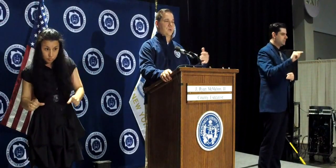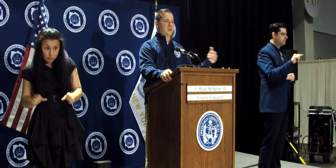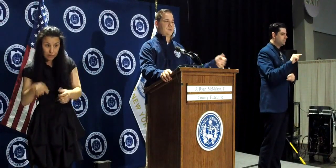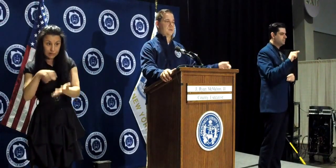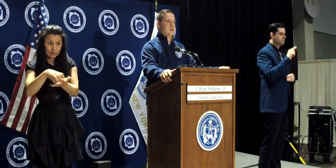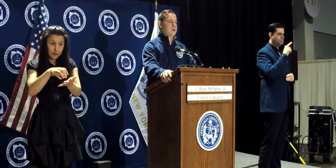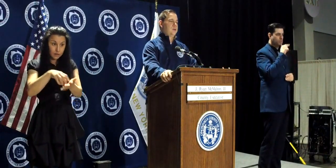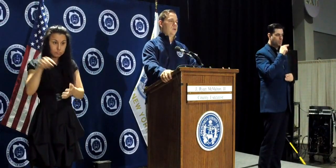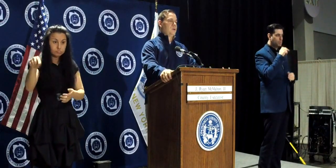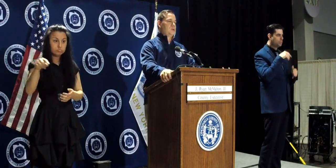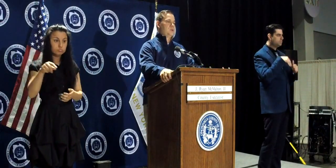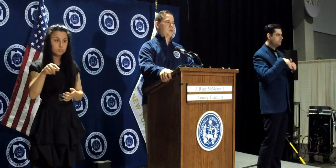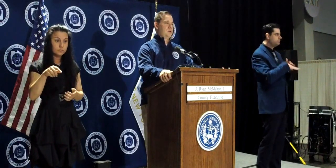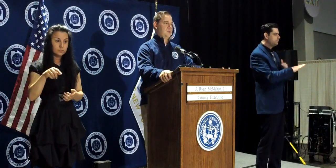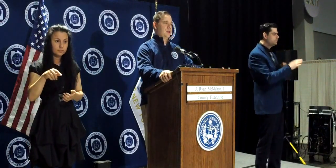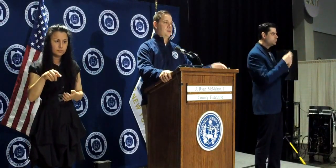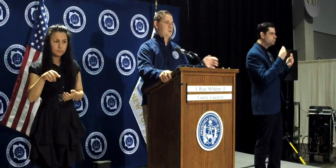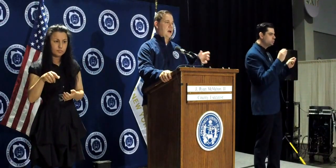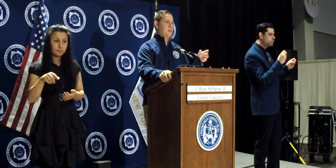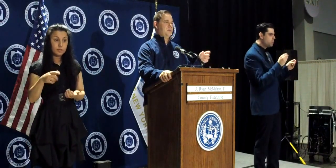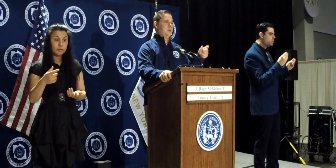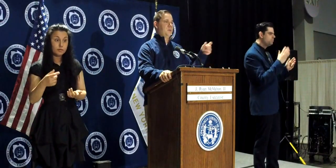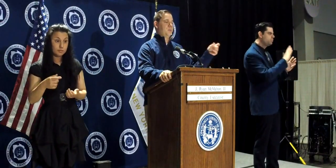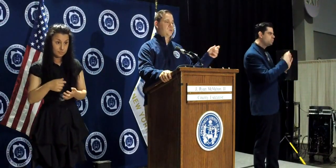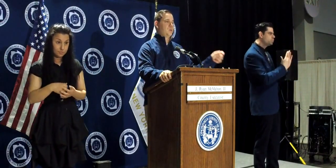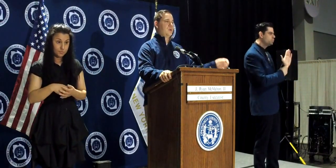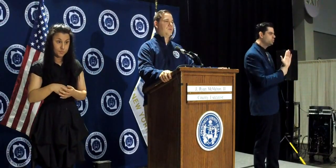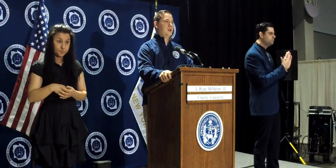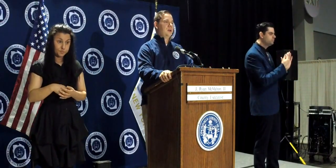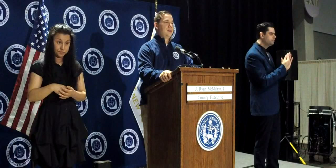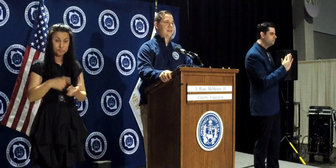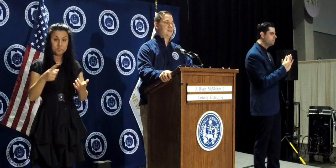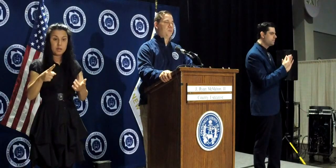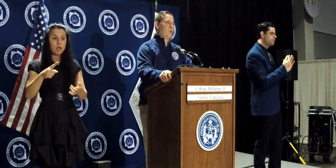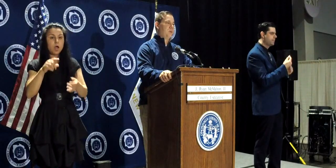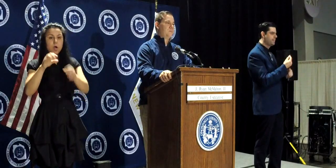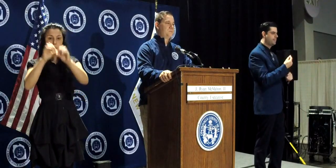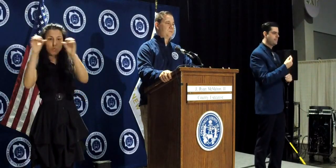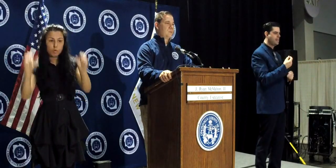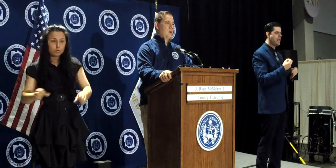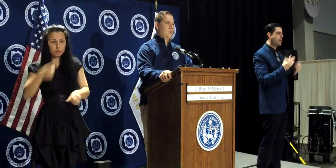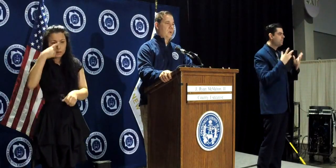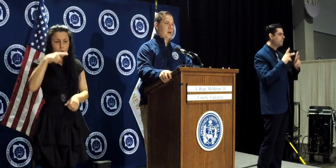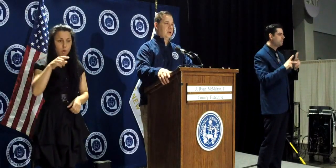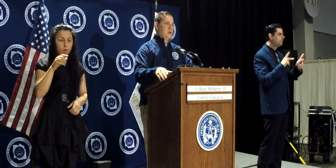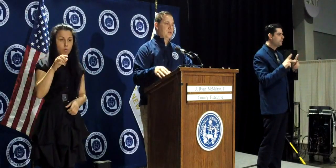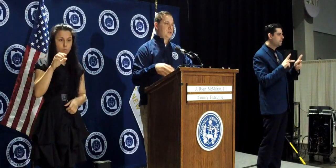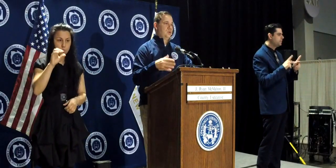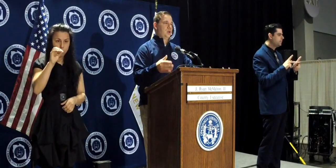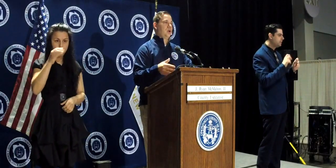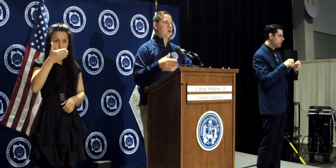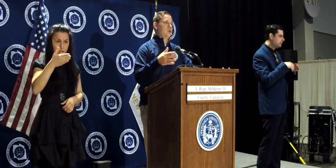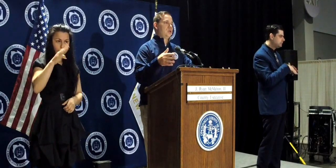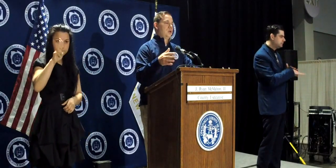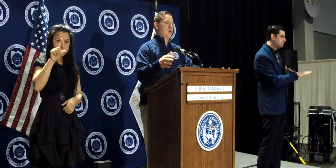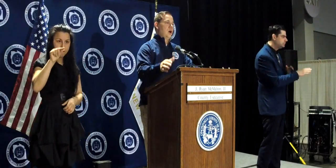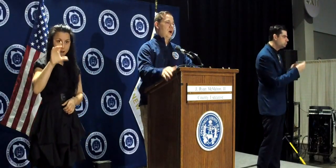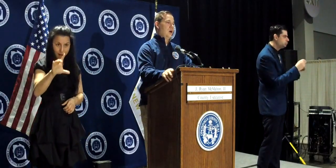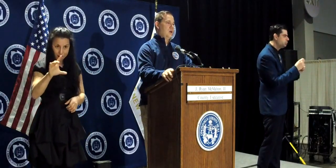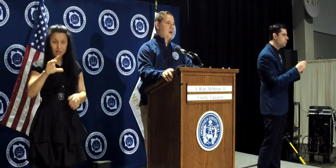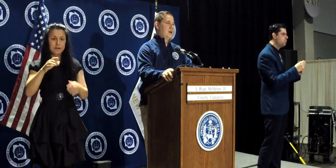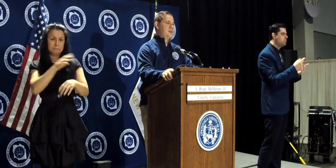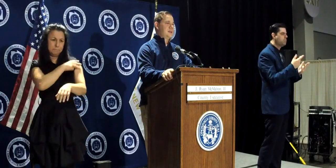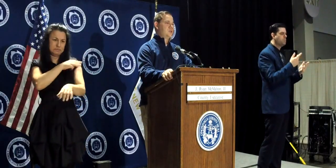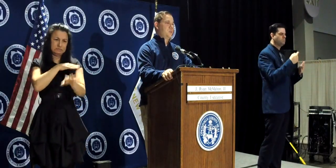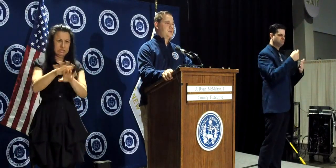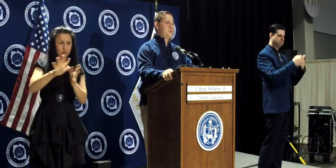box stores and the grocery stores related to how many people per square foot. That's important. We want to continue to encourage